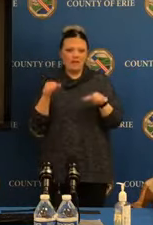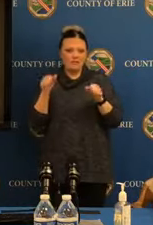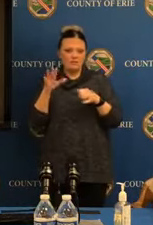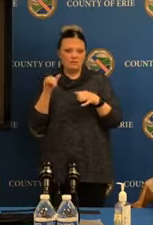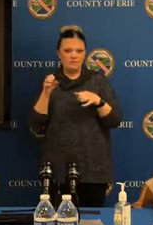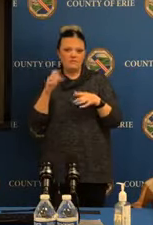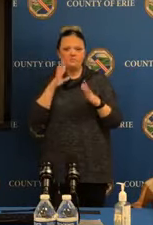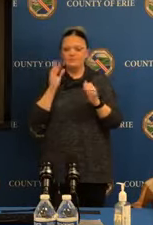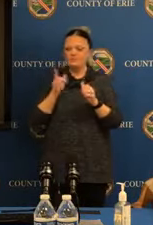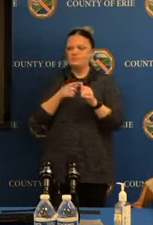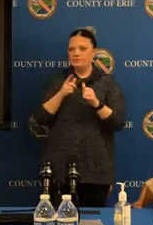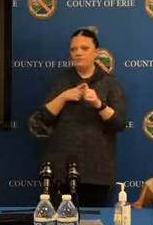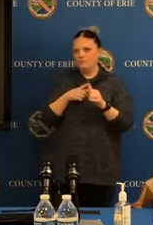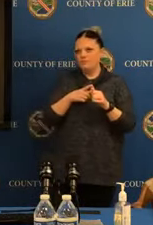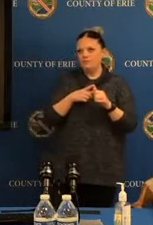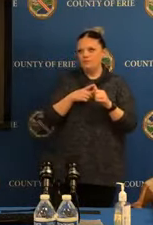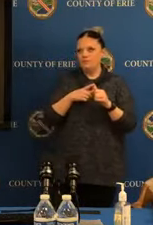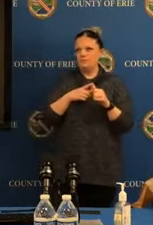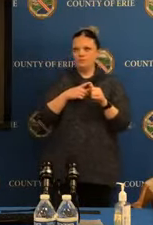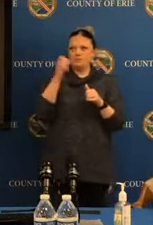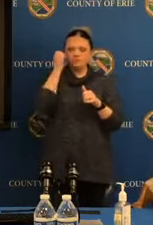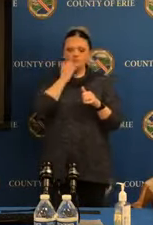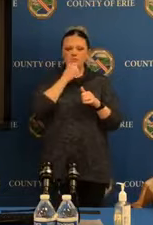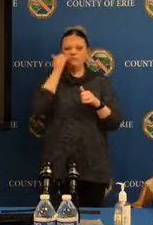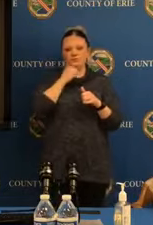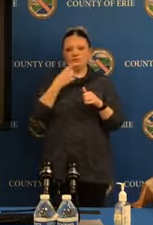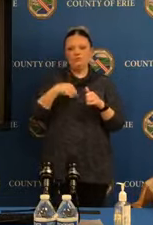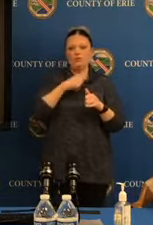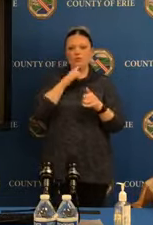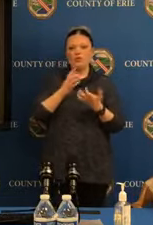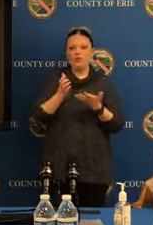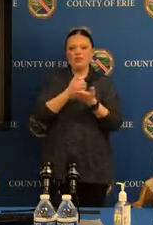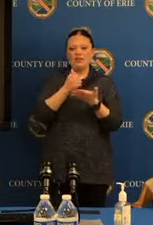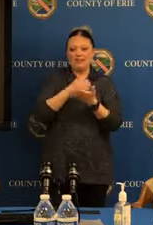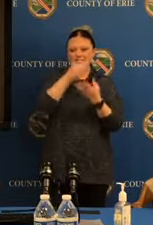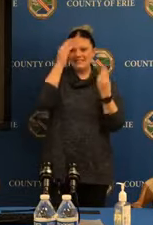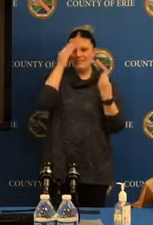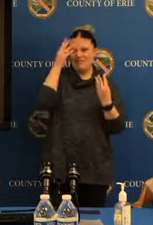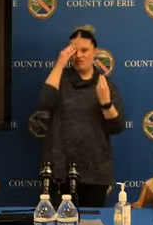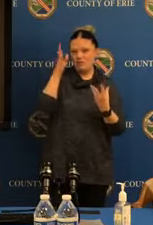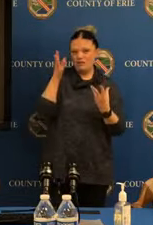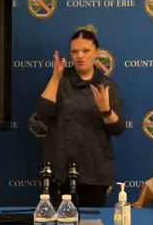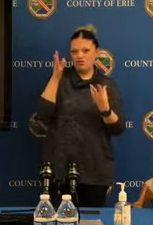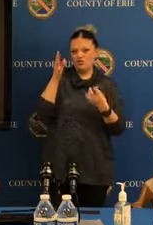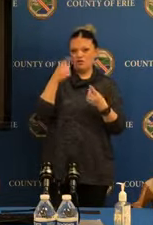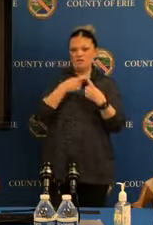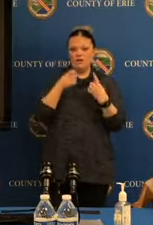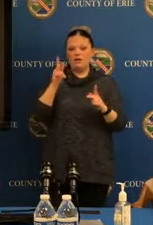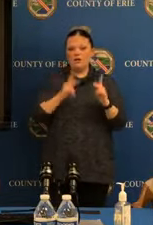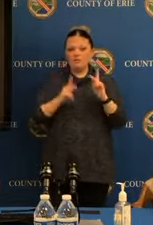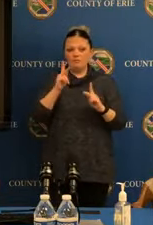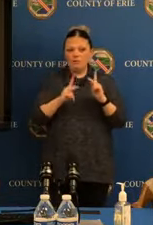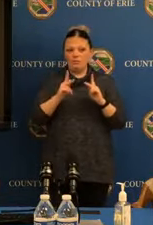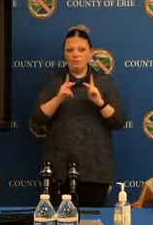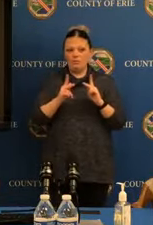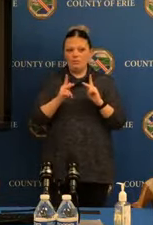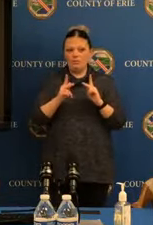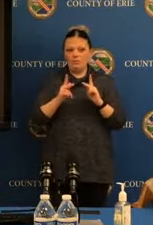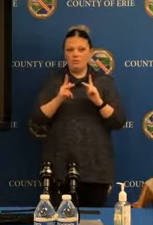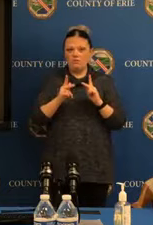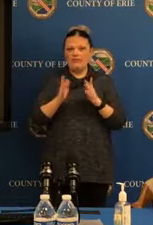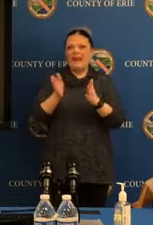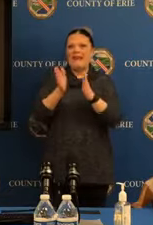all, we are every day we are collecting information about from people who are asking